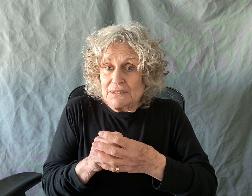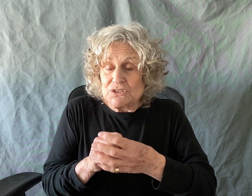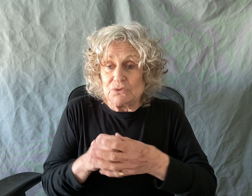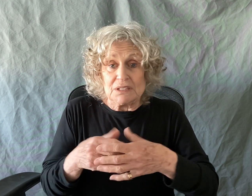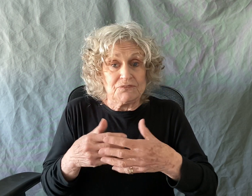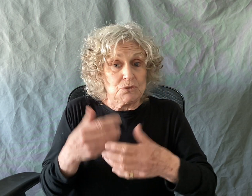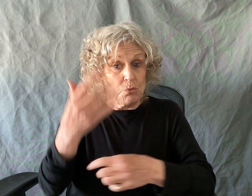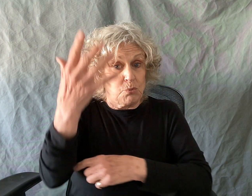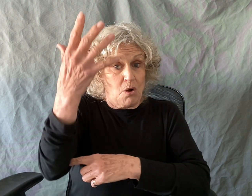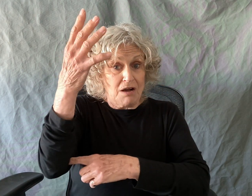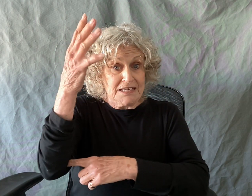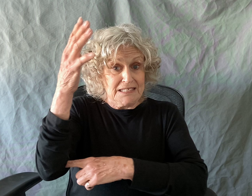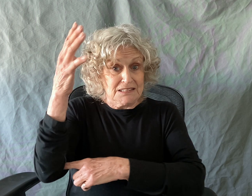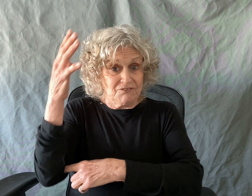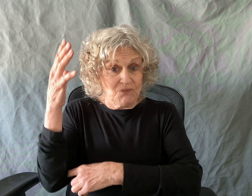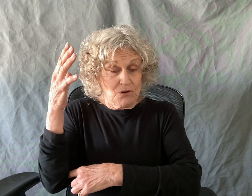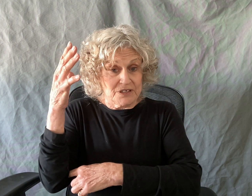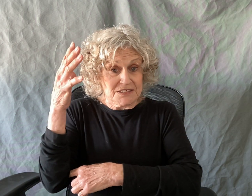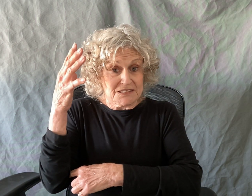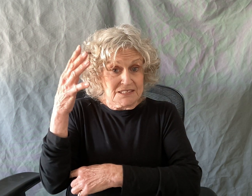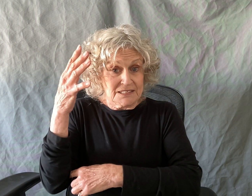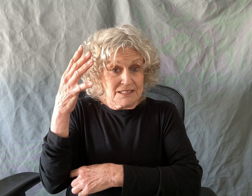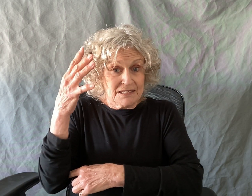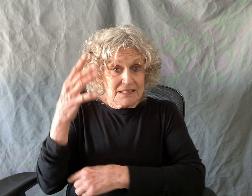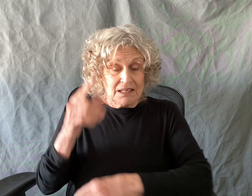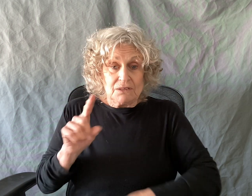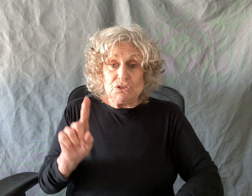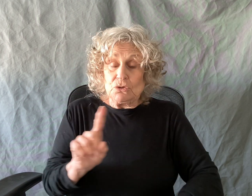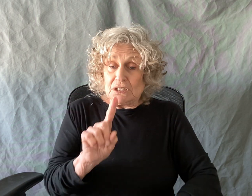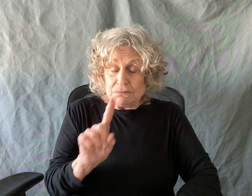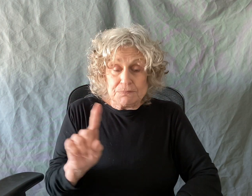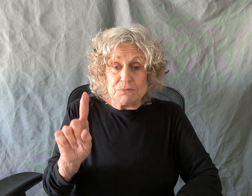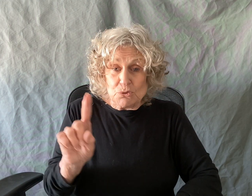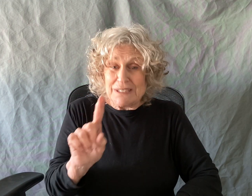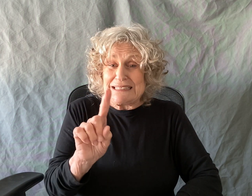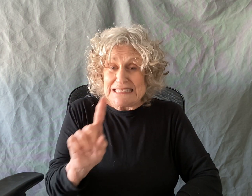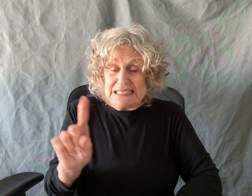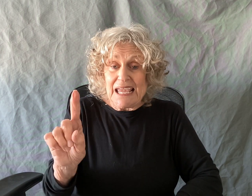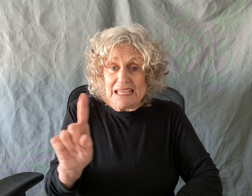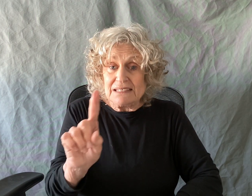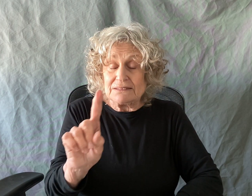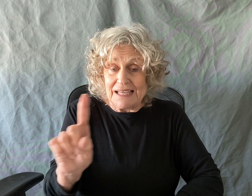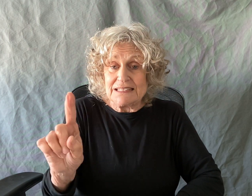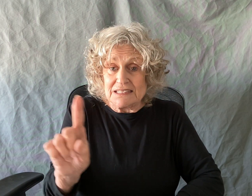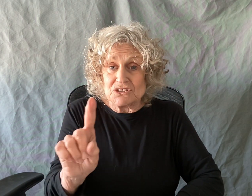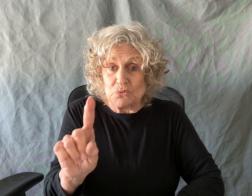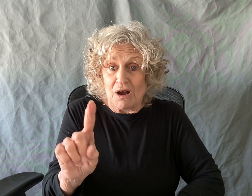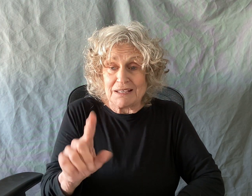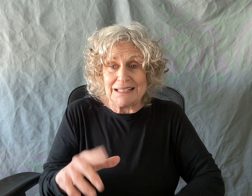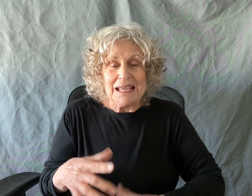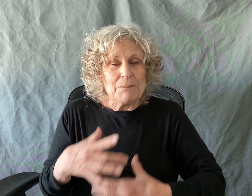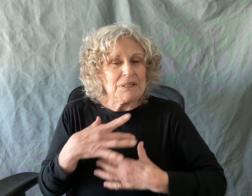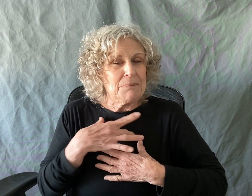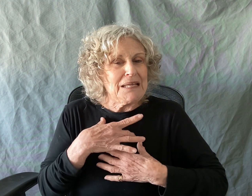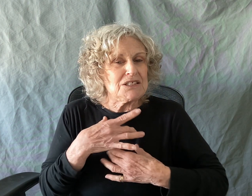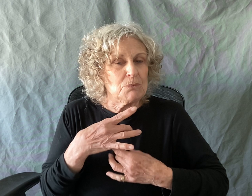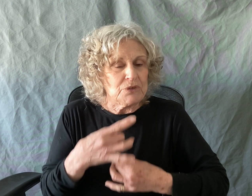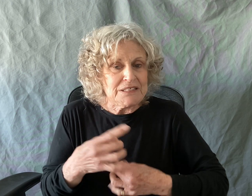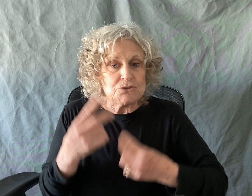So if you're walking in the forest, you can stay like this walking, but it makes it more